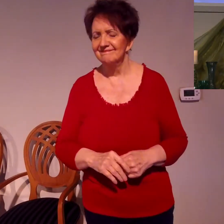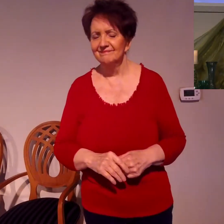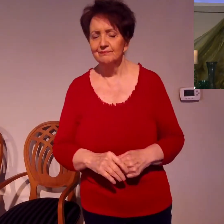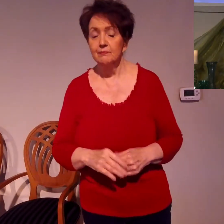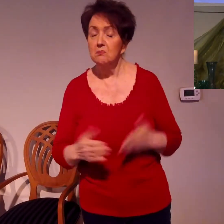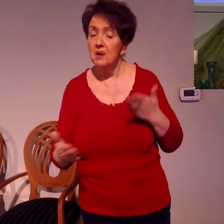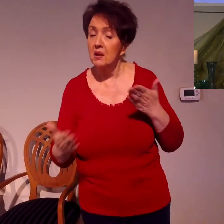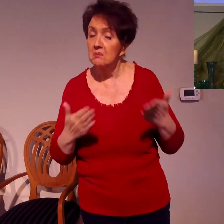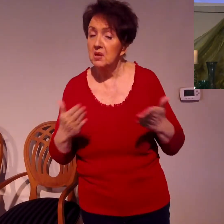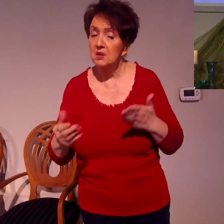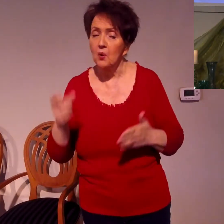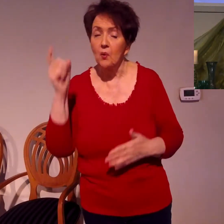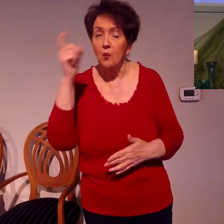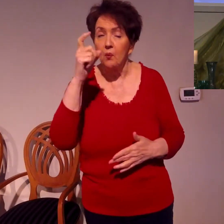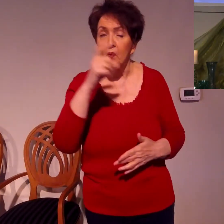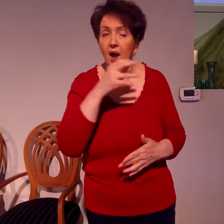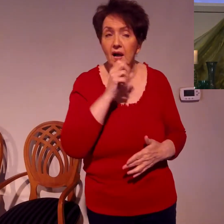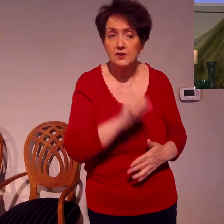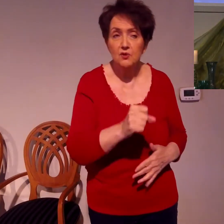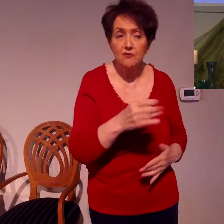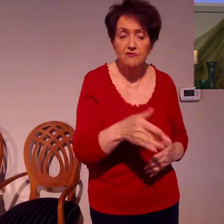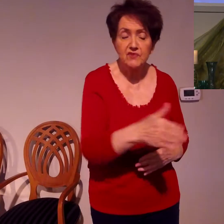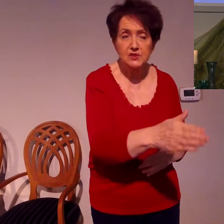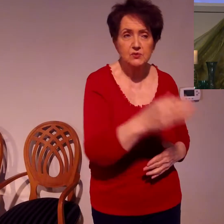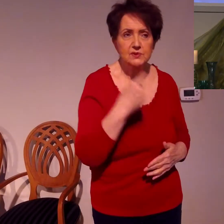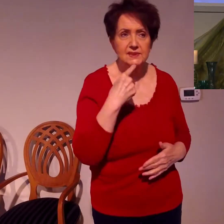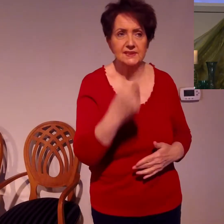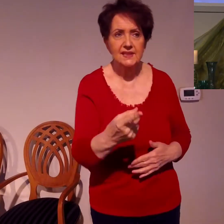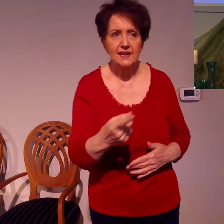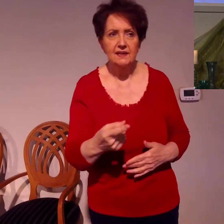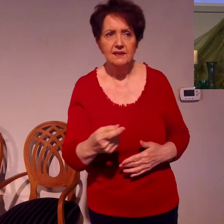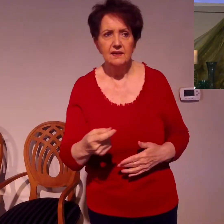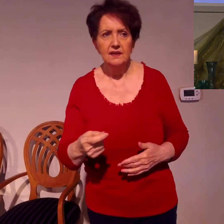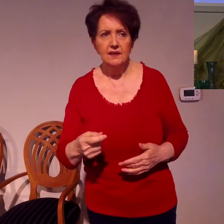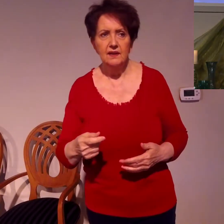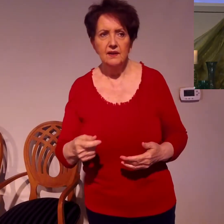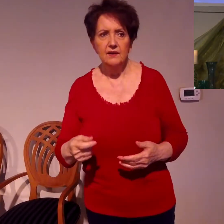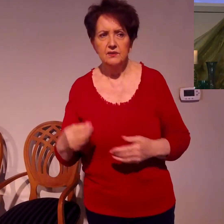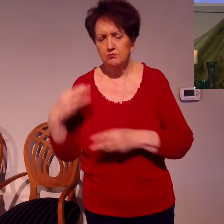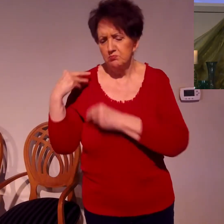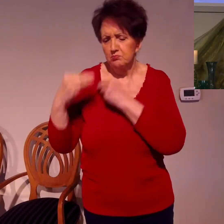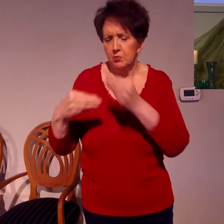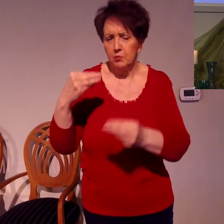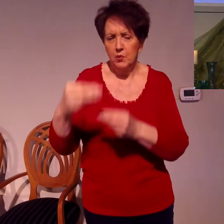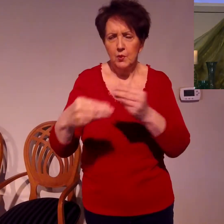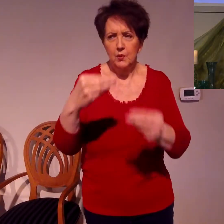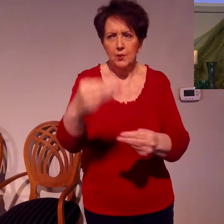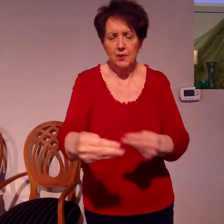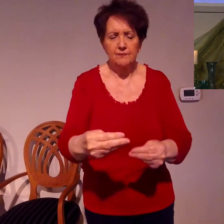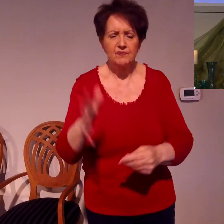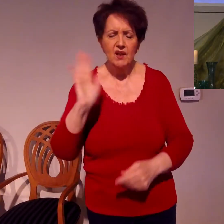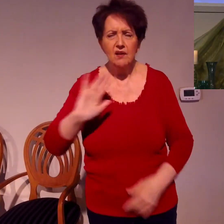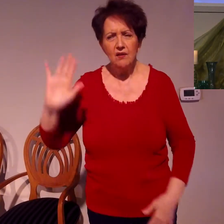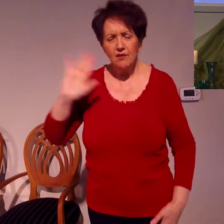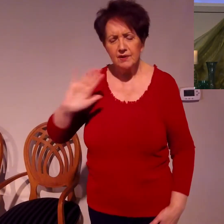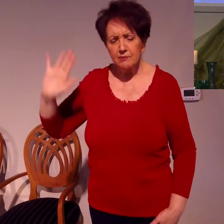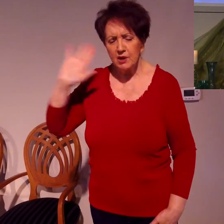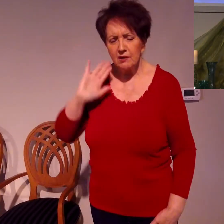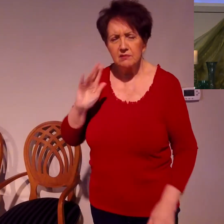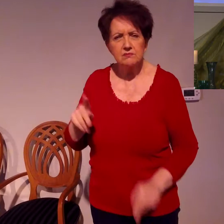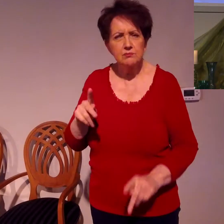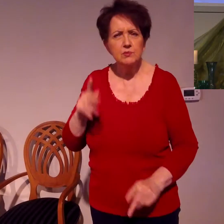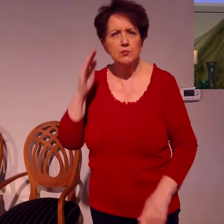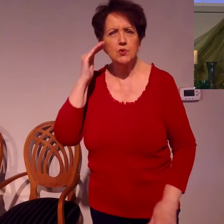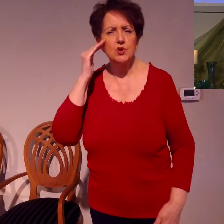Perhaps some wise old fish might say, quote, "It has come down to us through tradition that in ancient times our ancestors knew what a